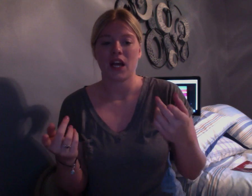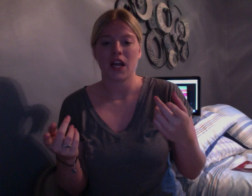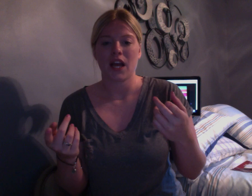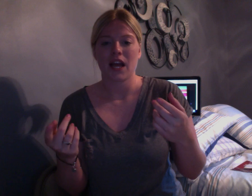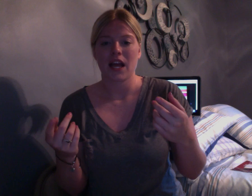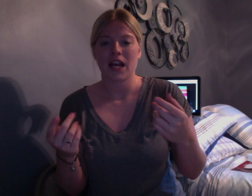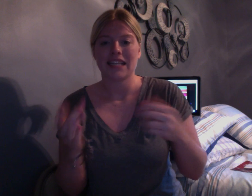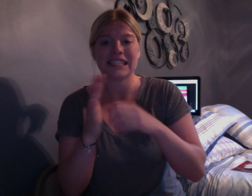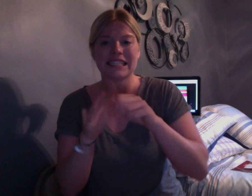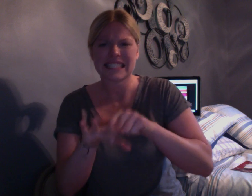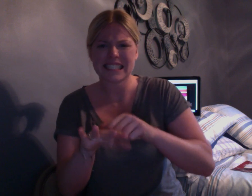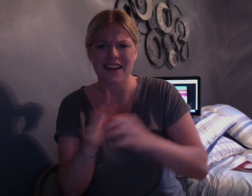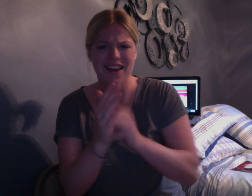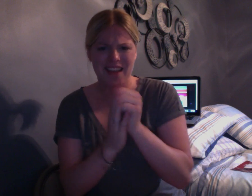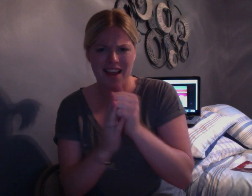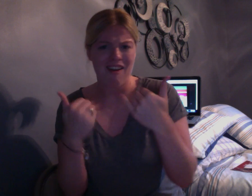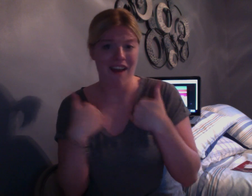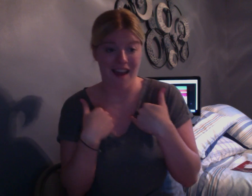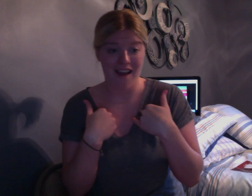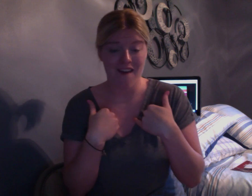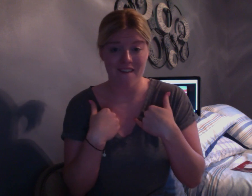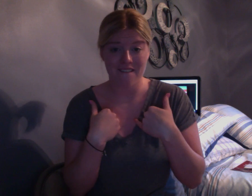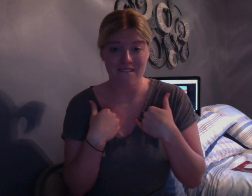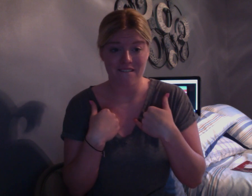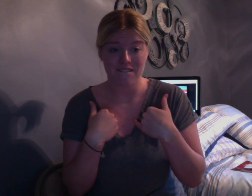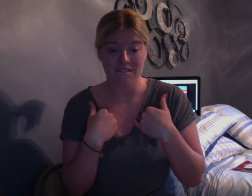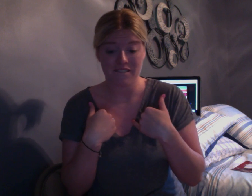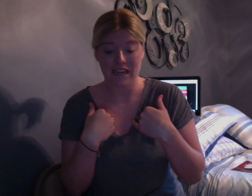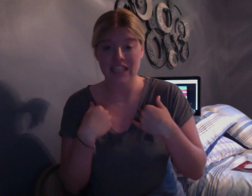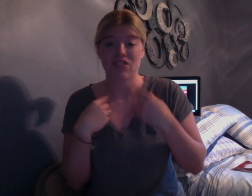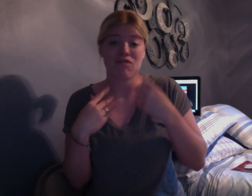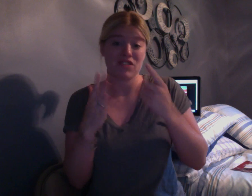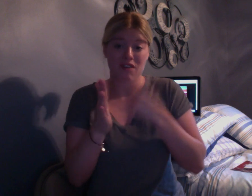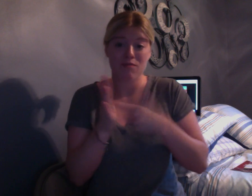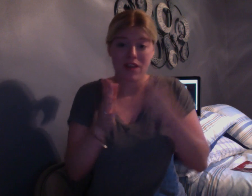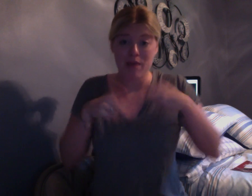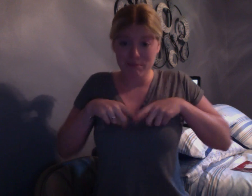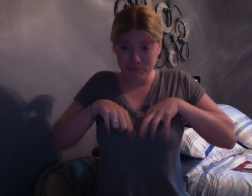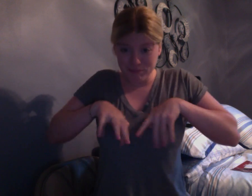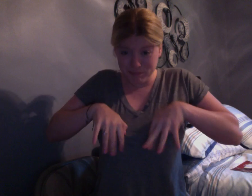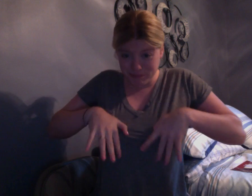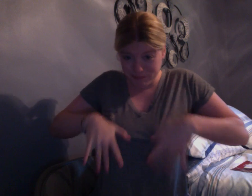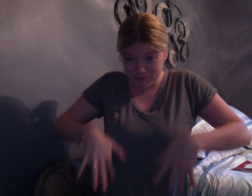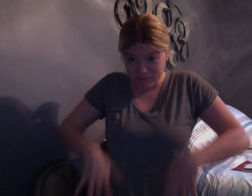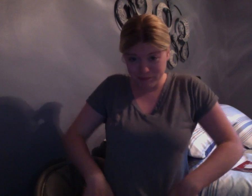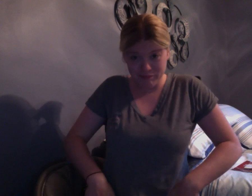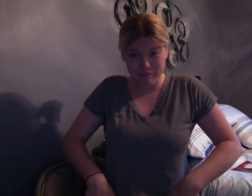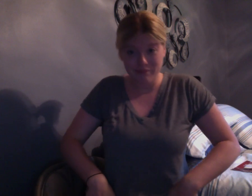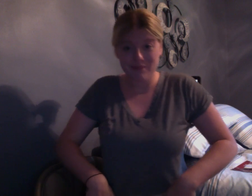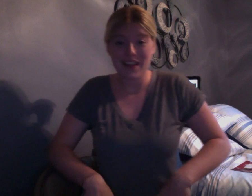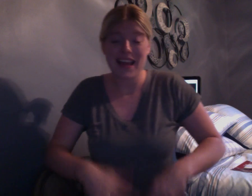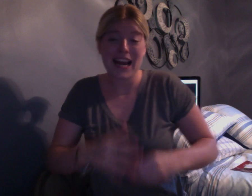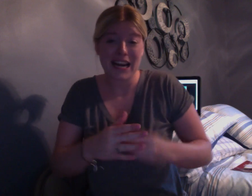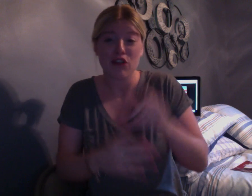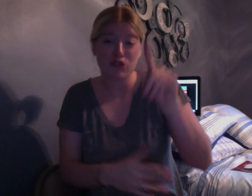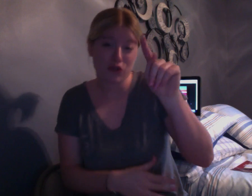tissue, or spread of the cancer to other organs of the body. This is known as metastasis. Fortunately, metastasis of